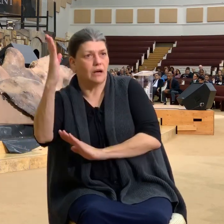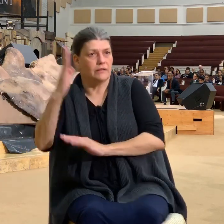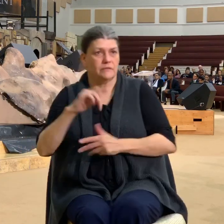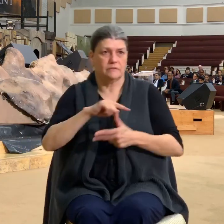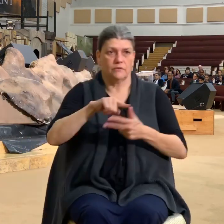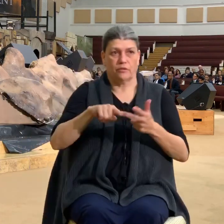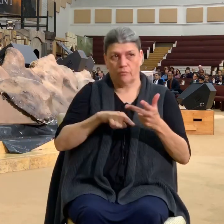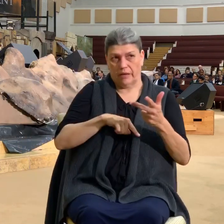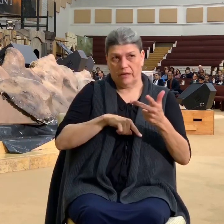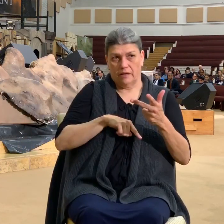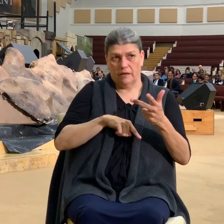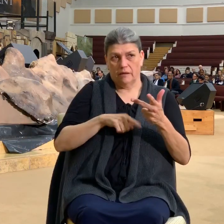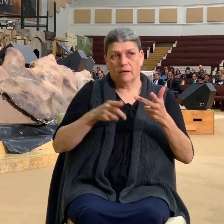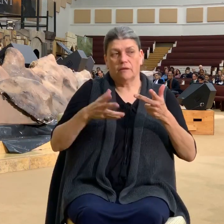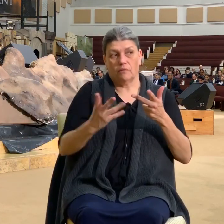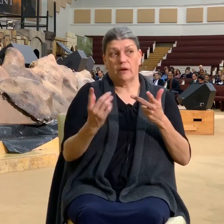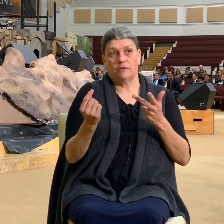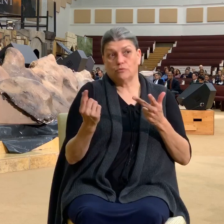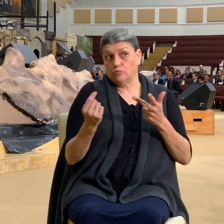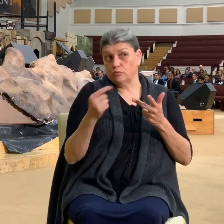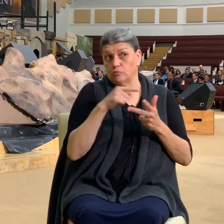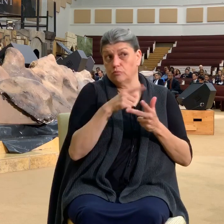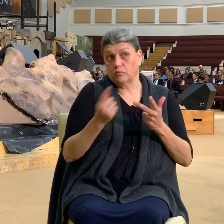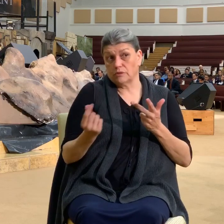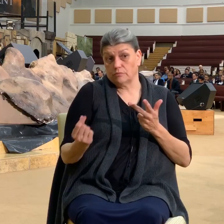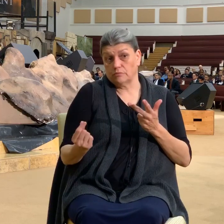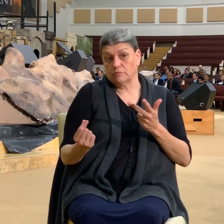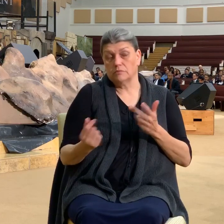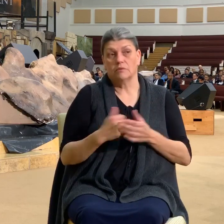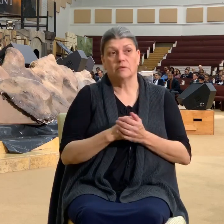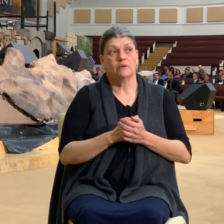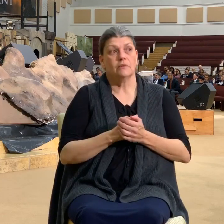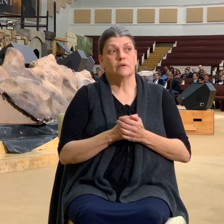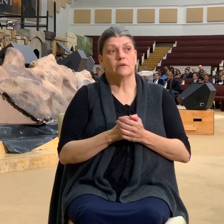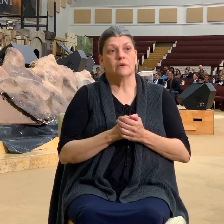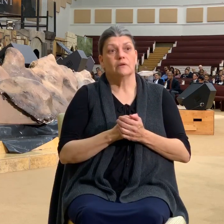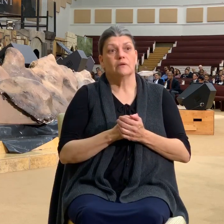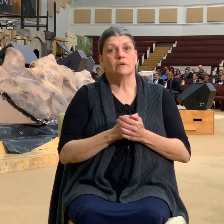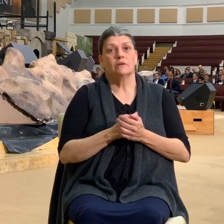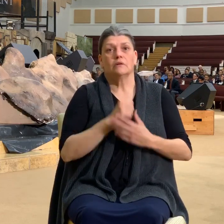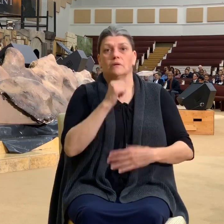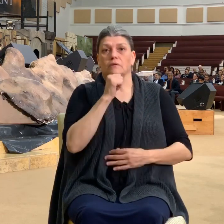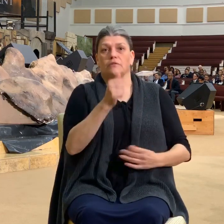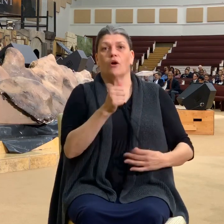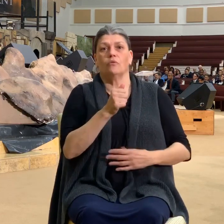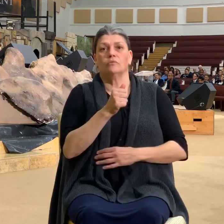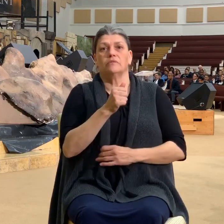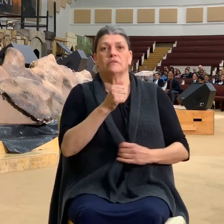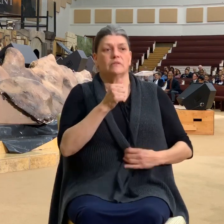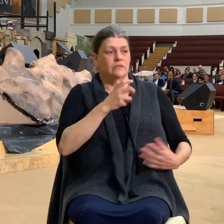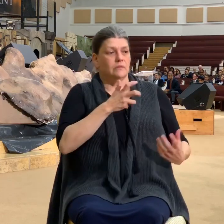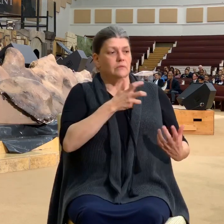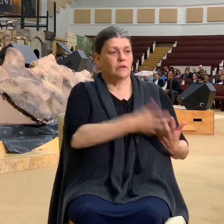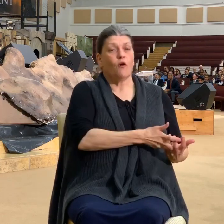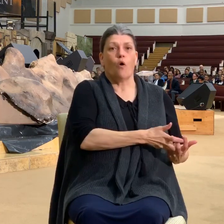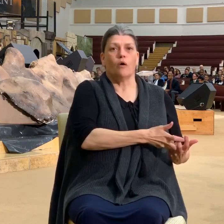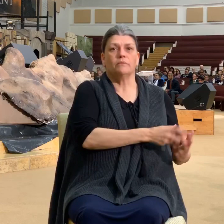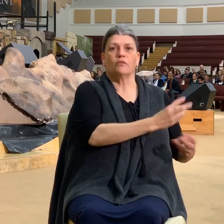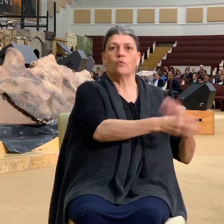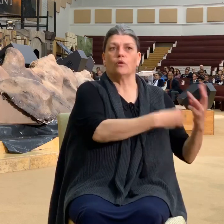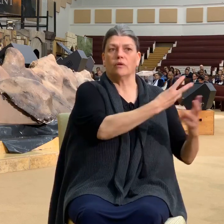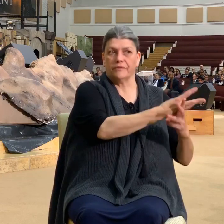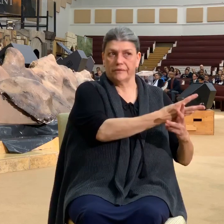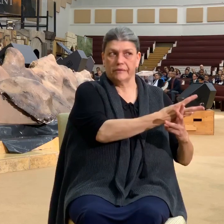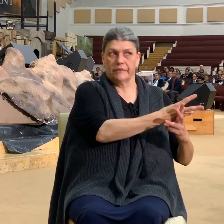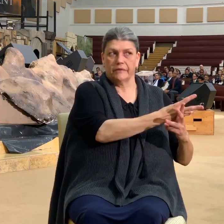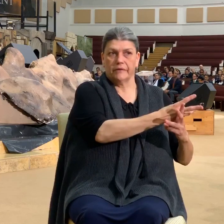So the way you do that is don't conform to the world. So what that tells